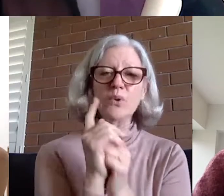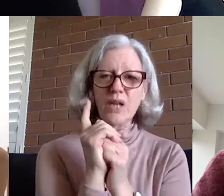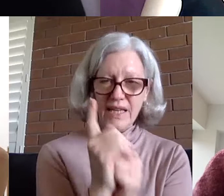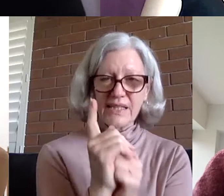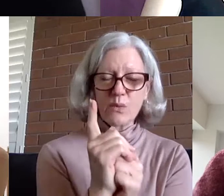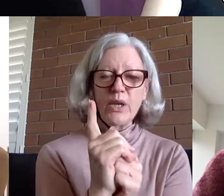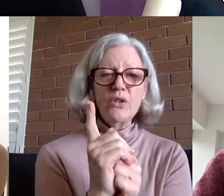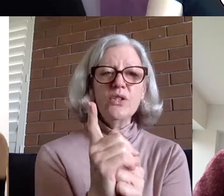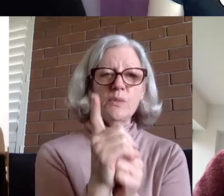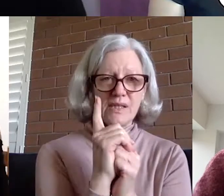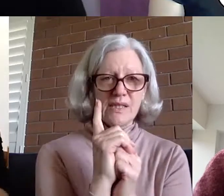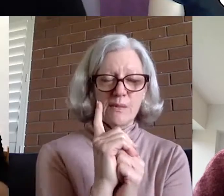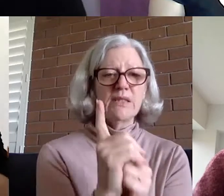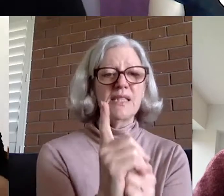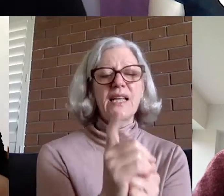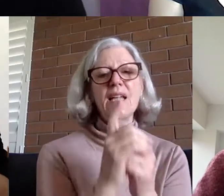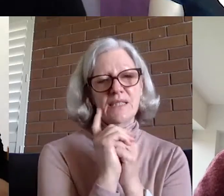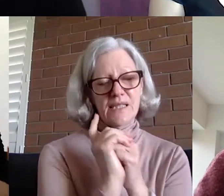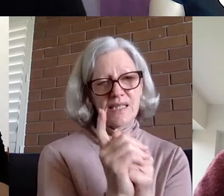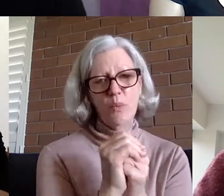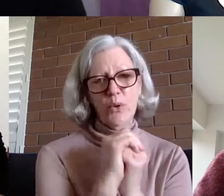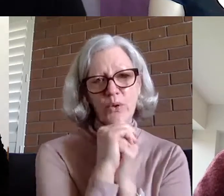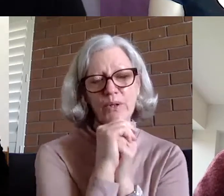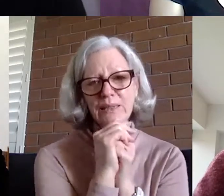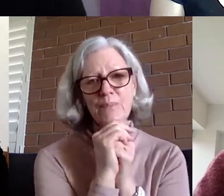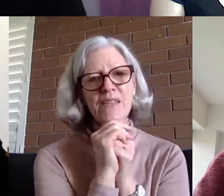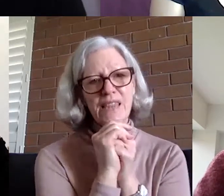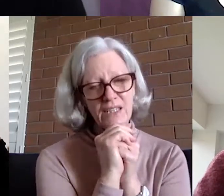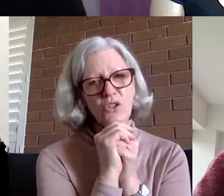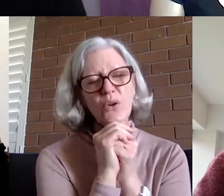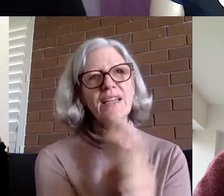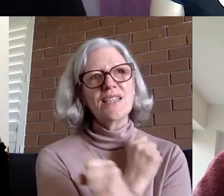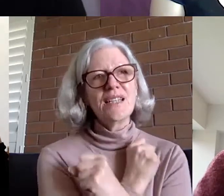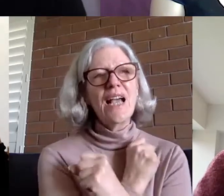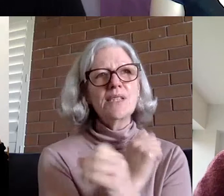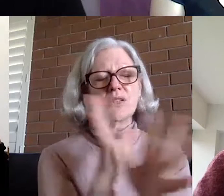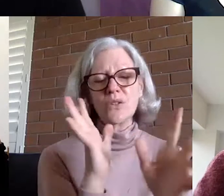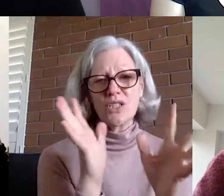book. That's the one we use because it's spelt the same and it's the same word. That created an absolute